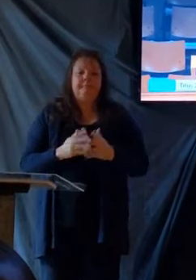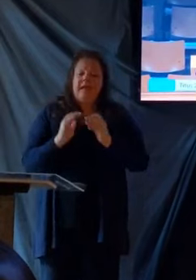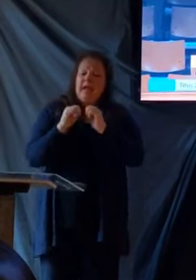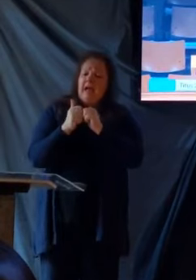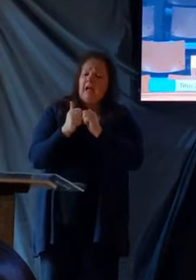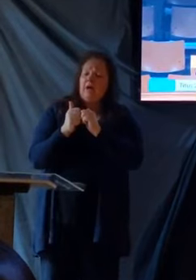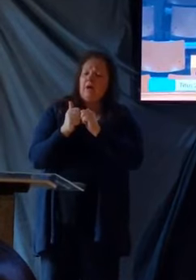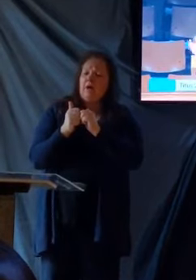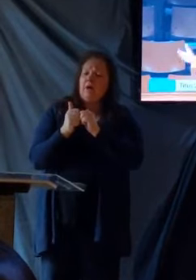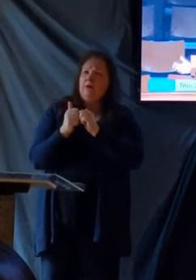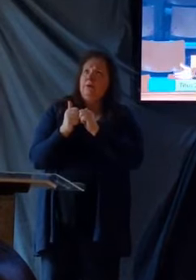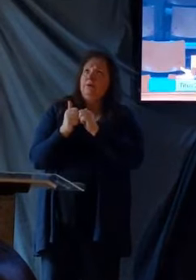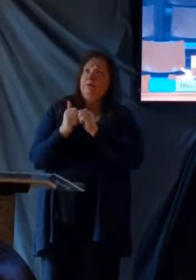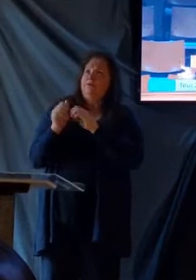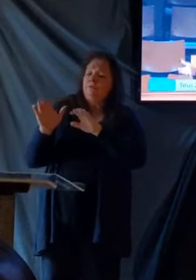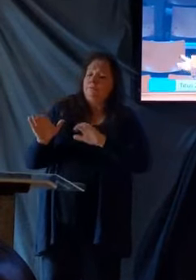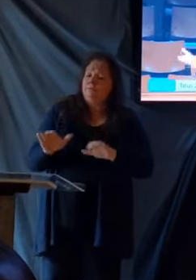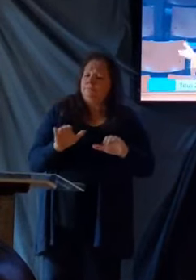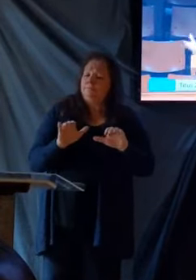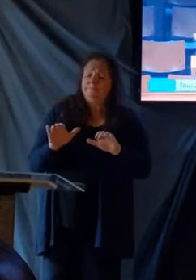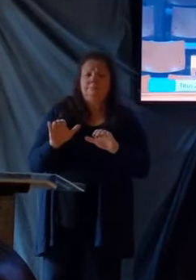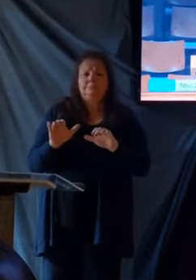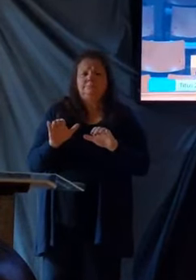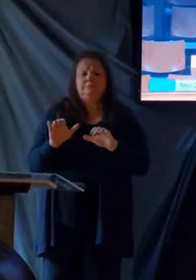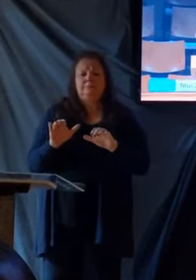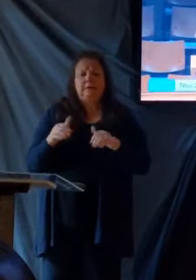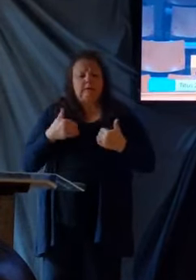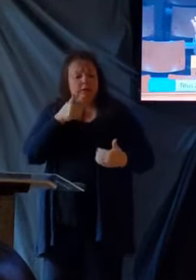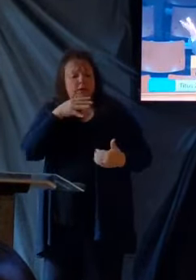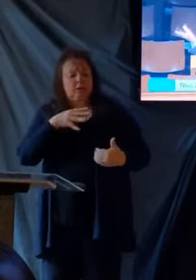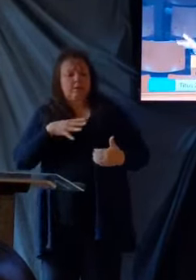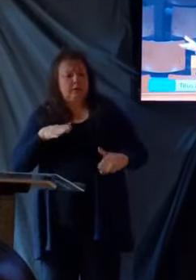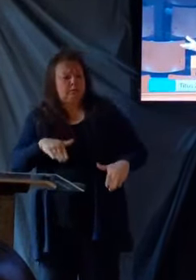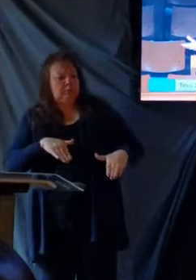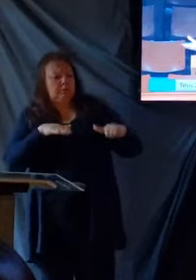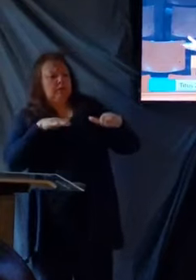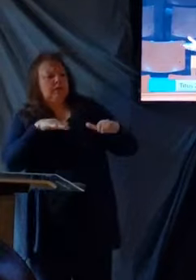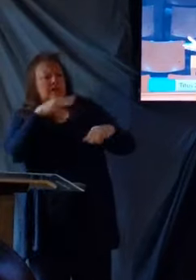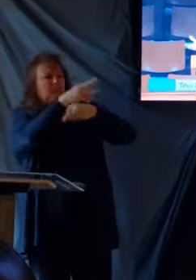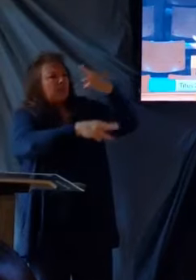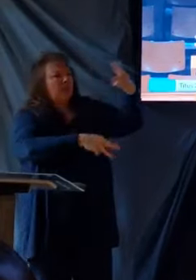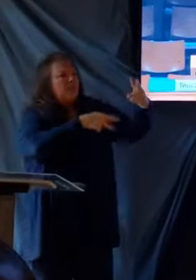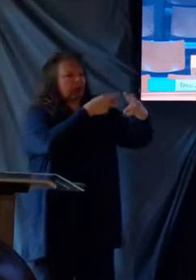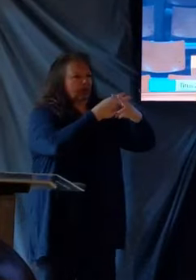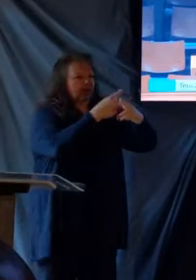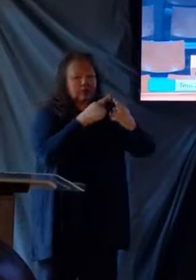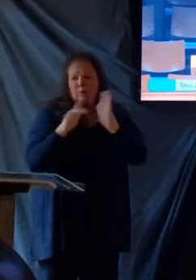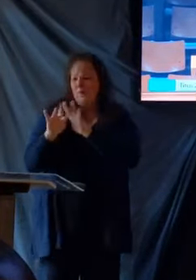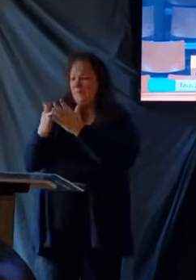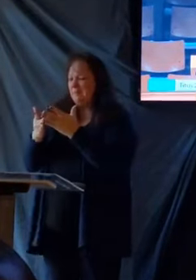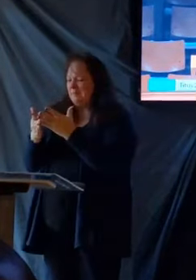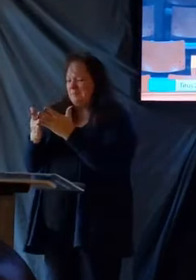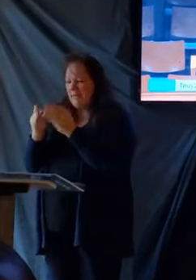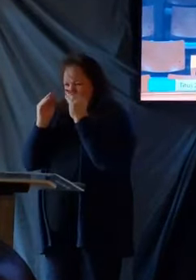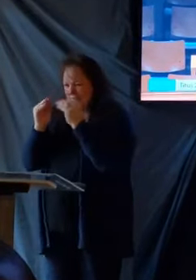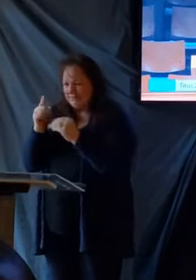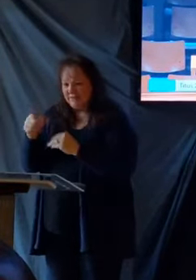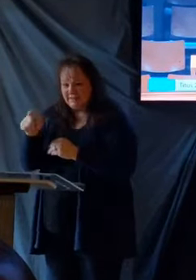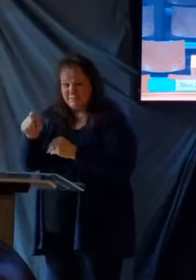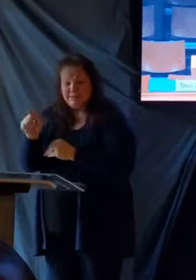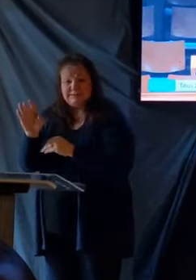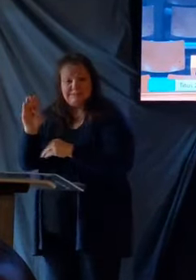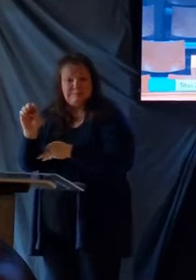How to function biblically. And obviously, as young women come up, they're not going to learn in the world what the biblical, but the Bible says they